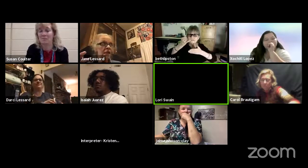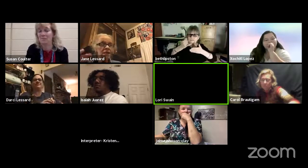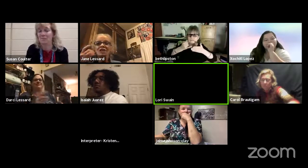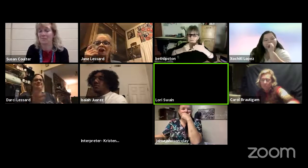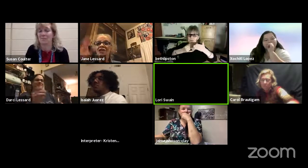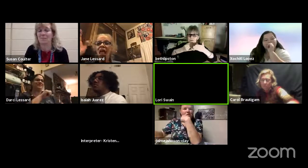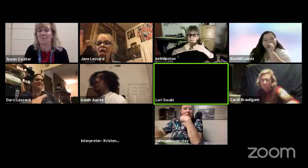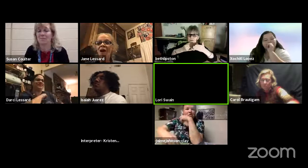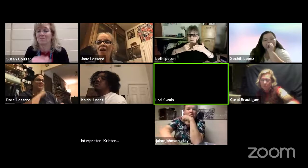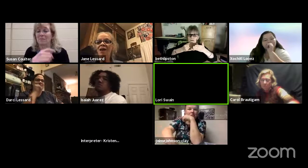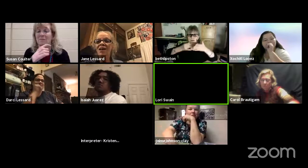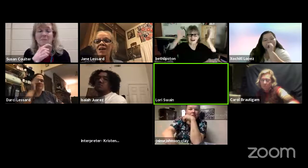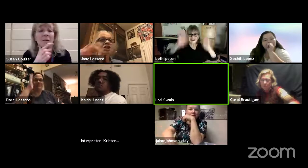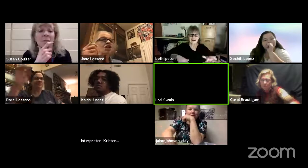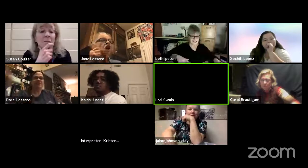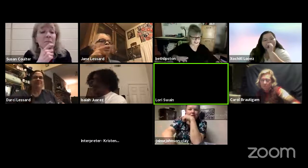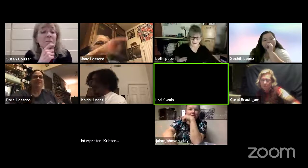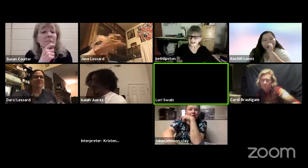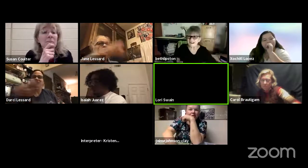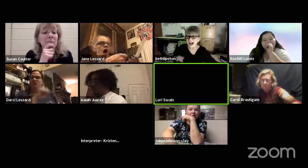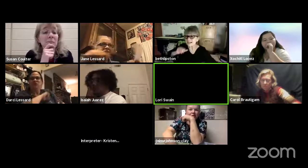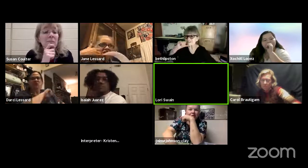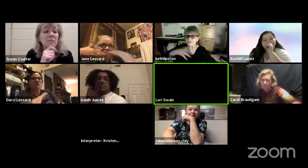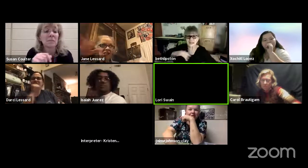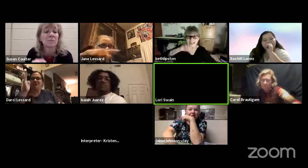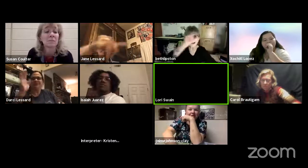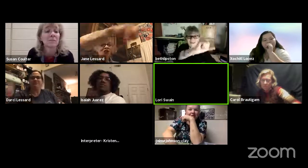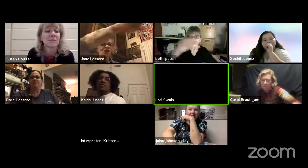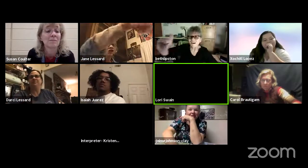Can I see Darcy's drawing or her art project?